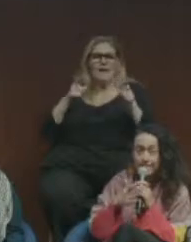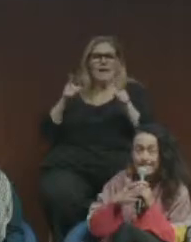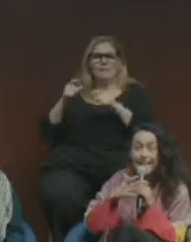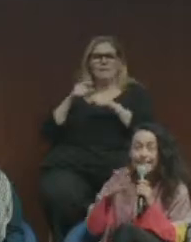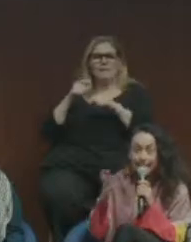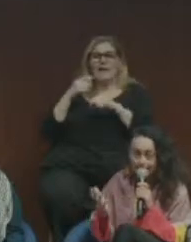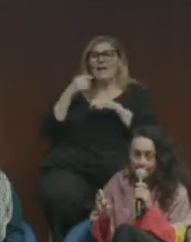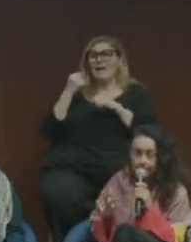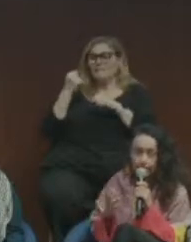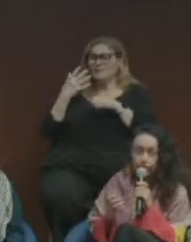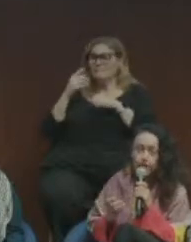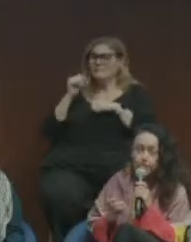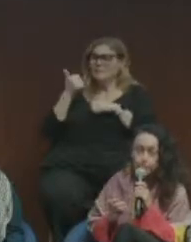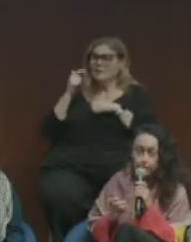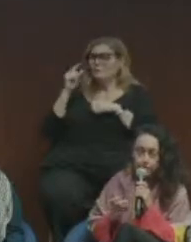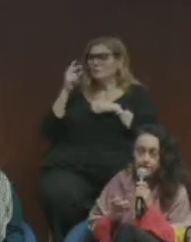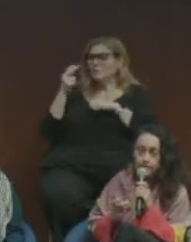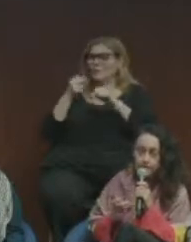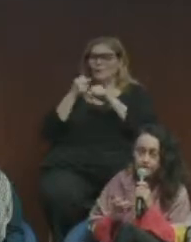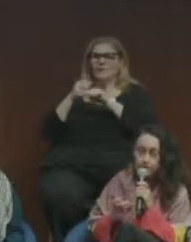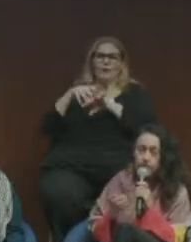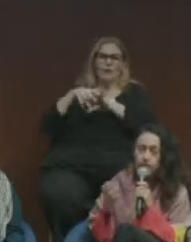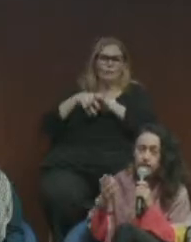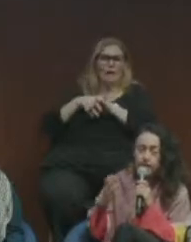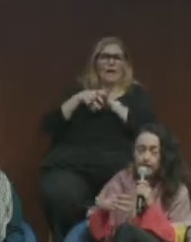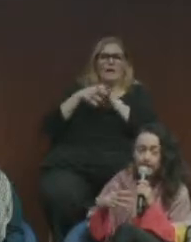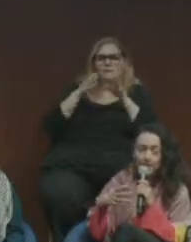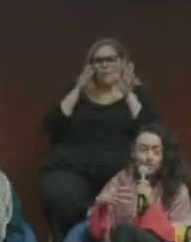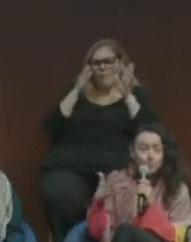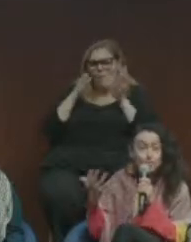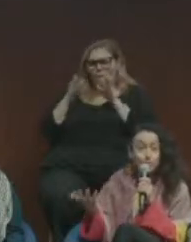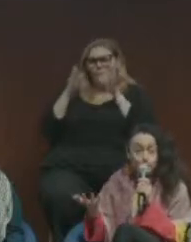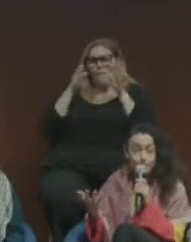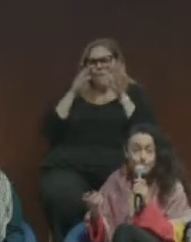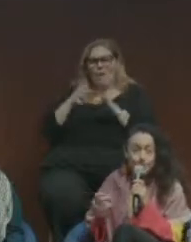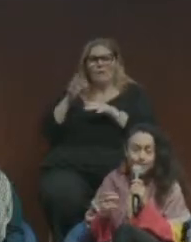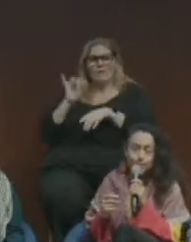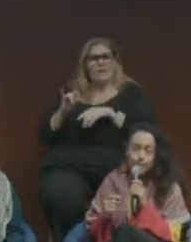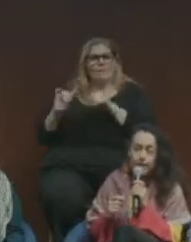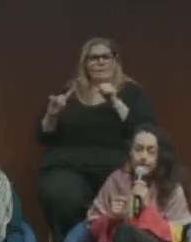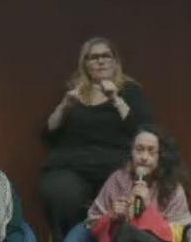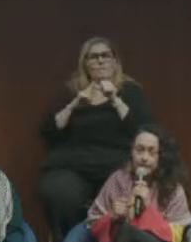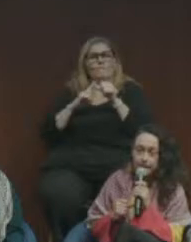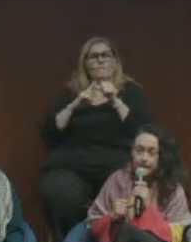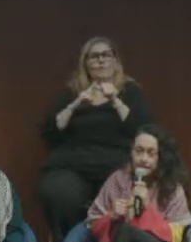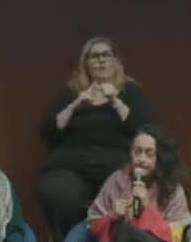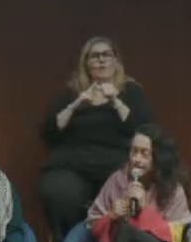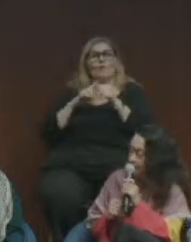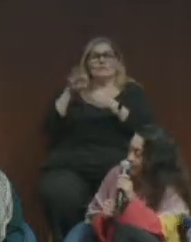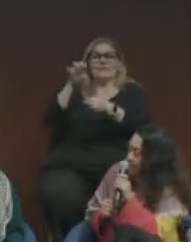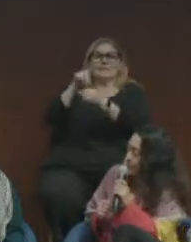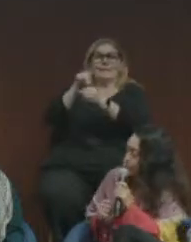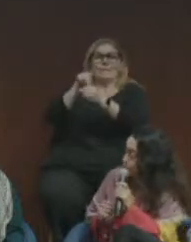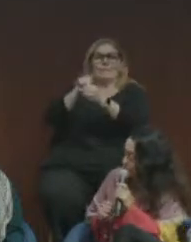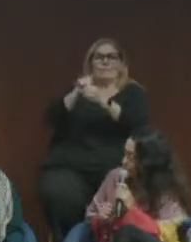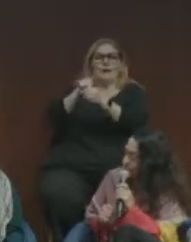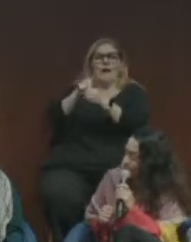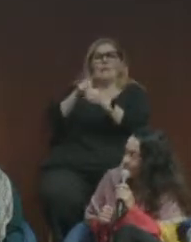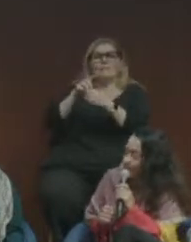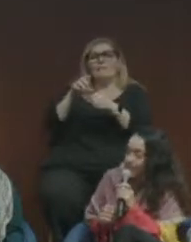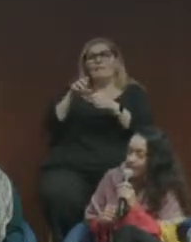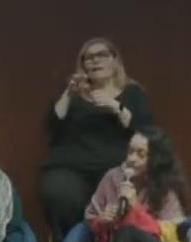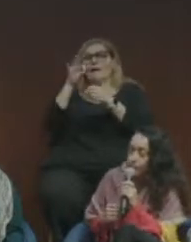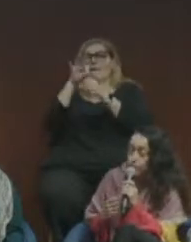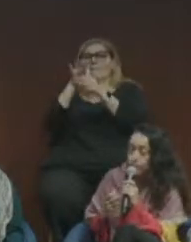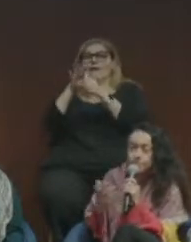after decades of grassroots organization, there was the first democratically elected